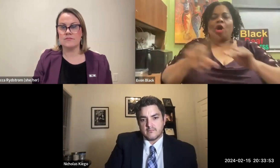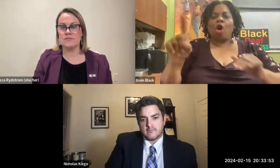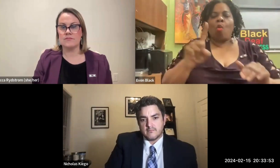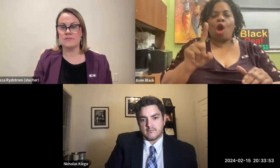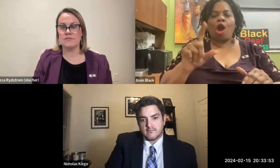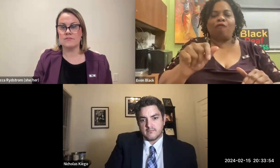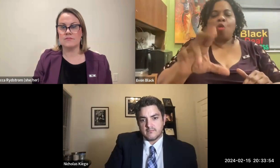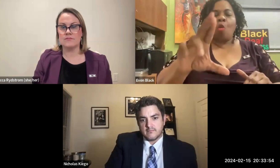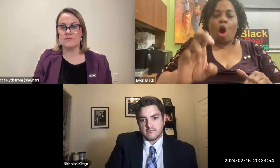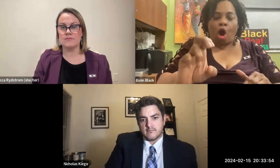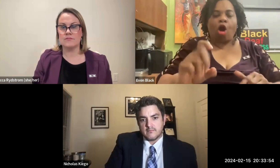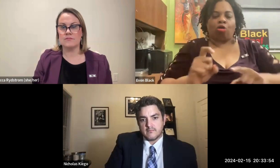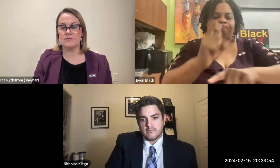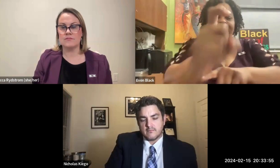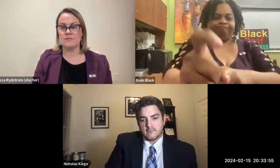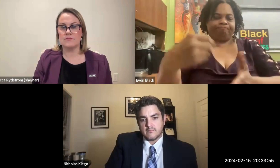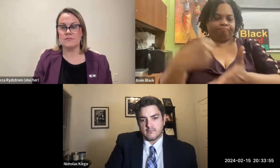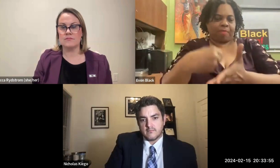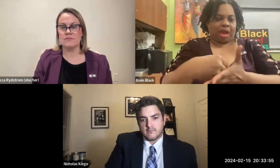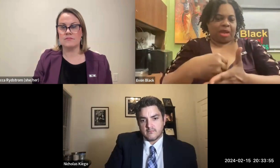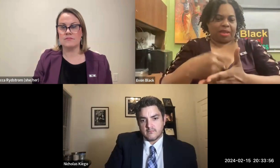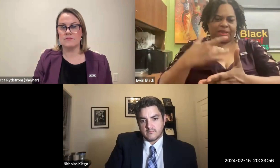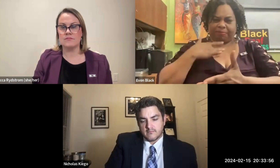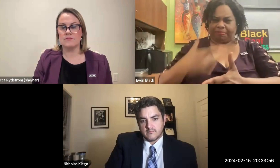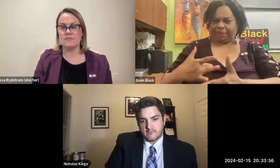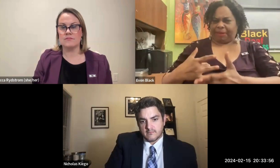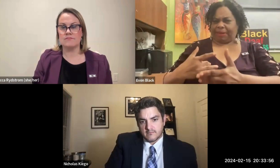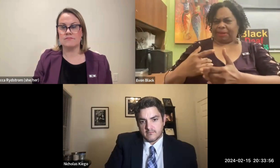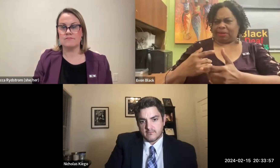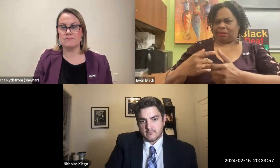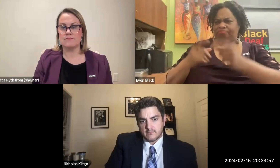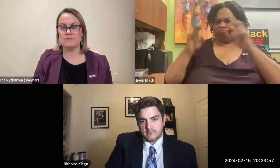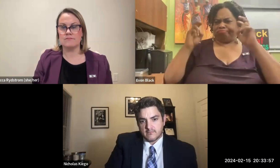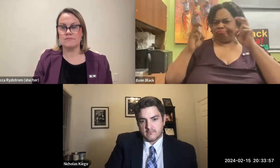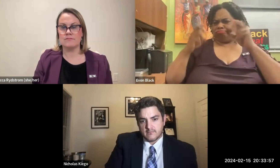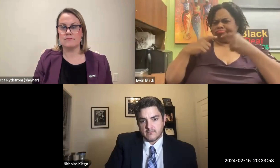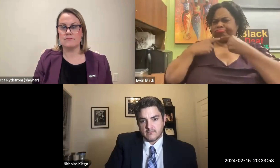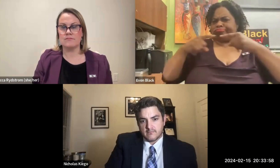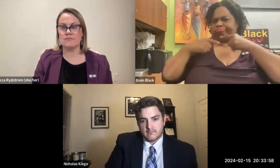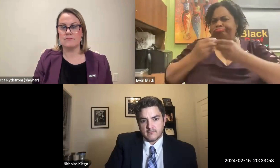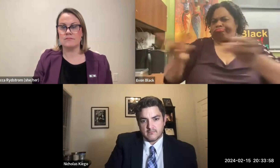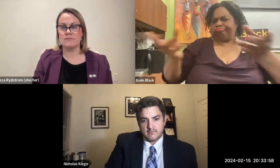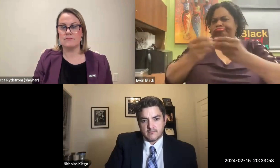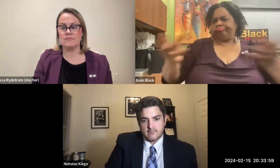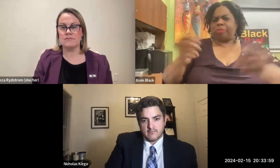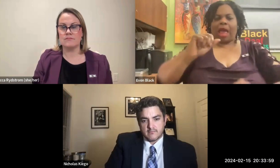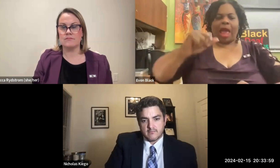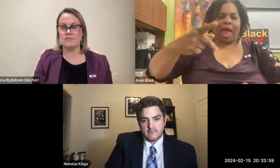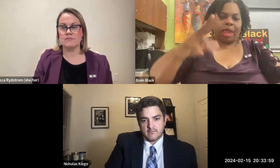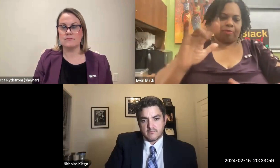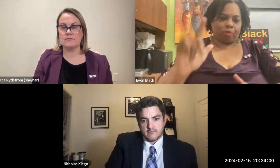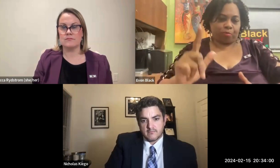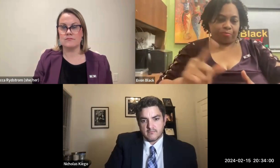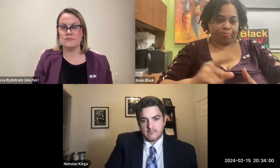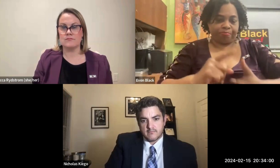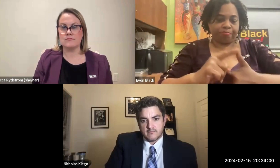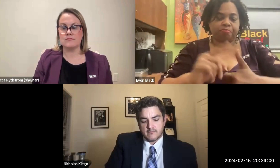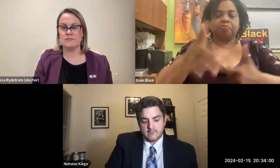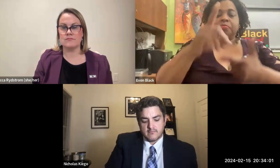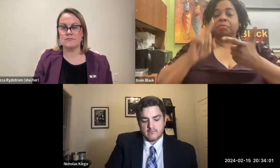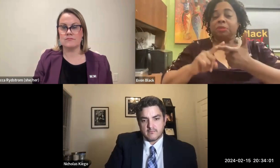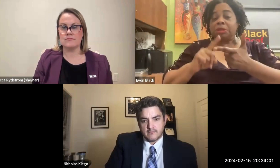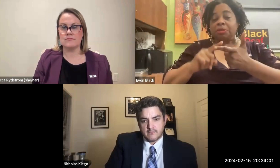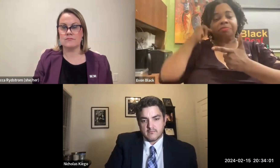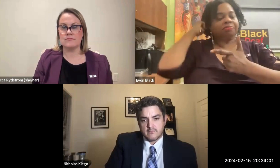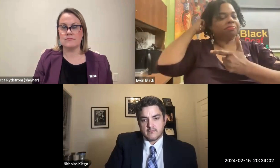folks who need financial assistance. And wherever you are, you can receive that money. And I